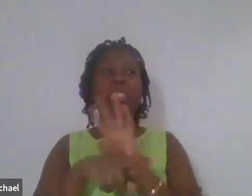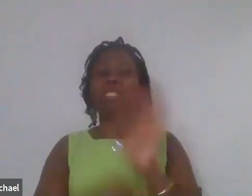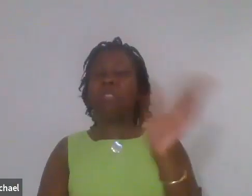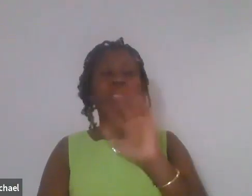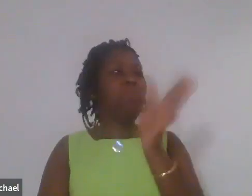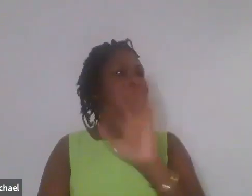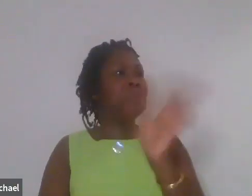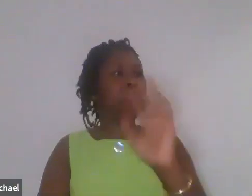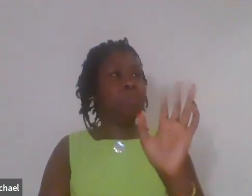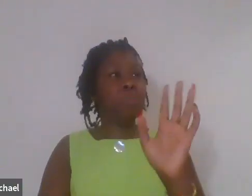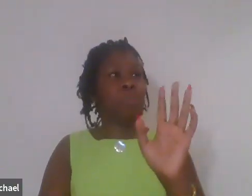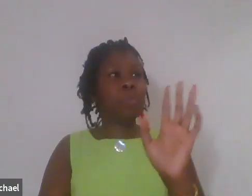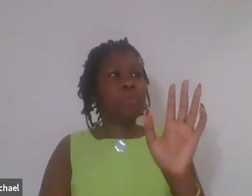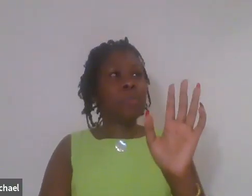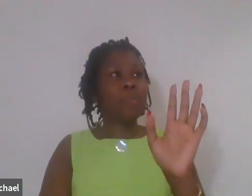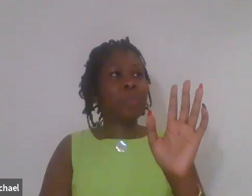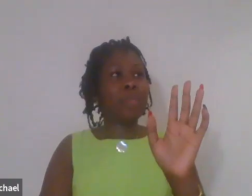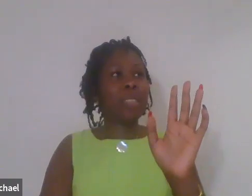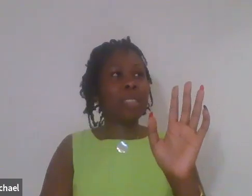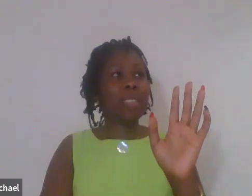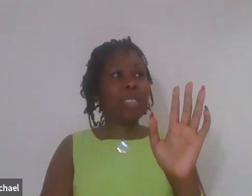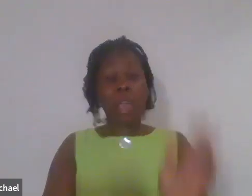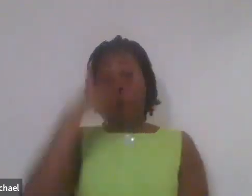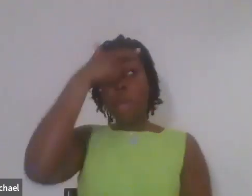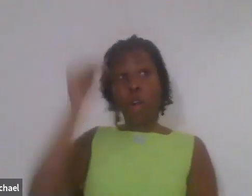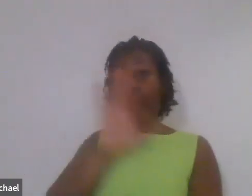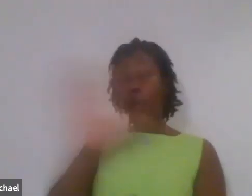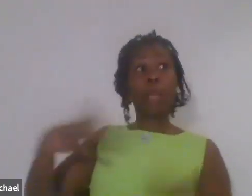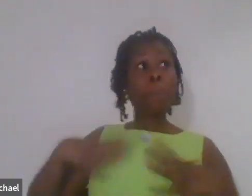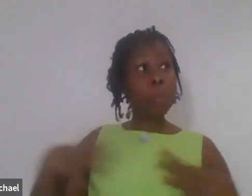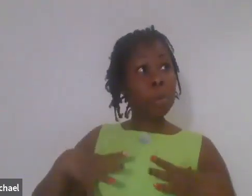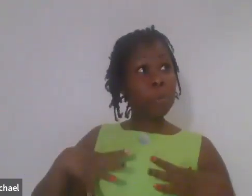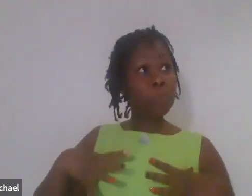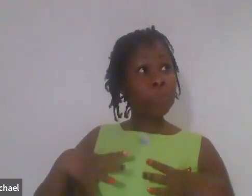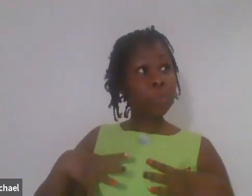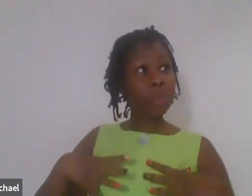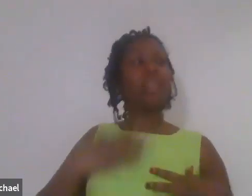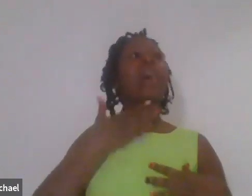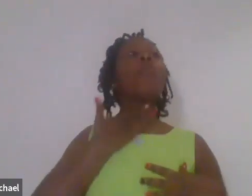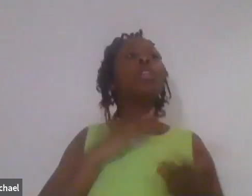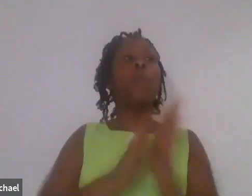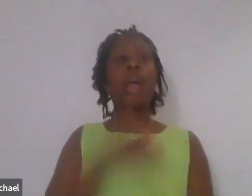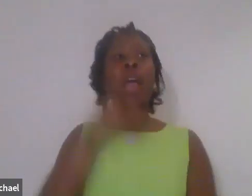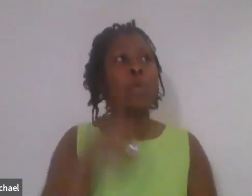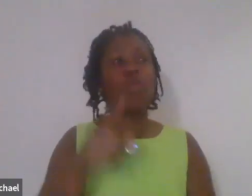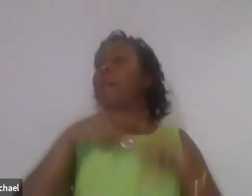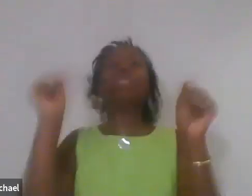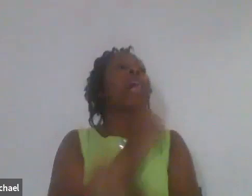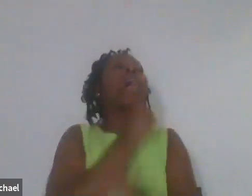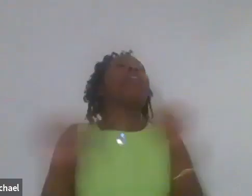those negative remarks. Because those are people Because that want to become you, those but they people cannot.